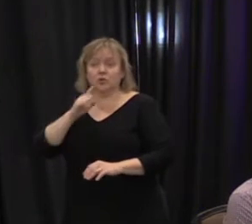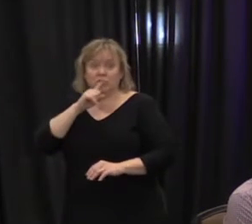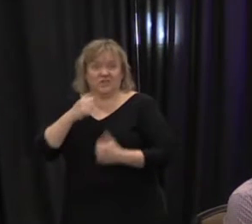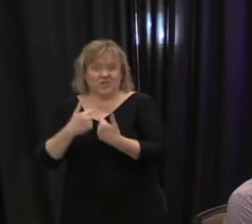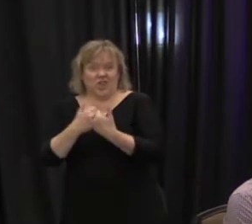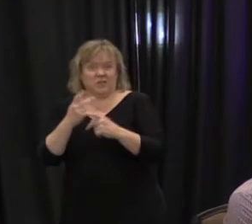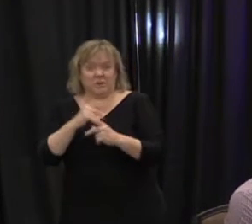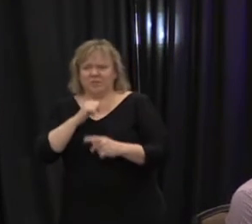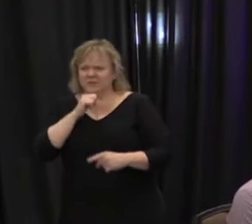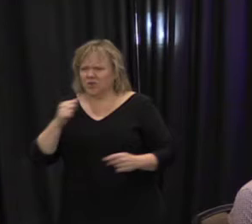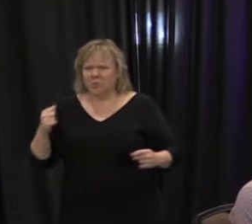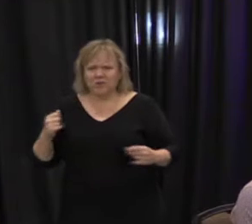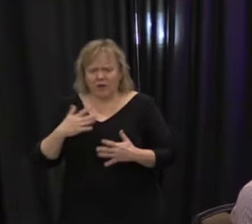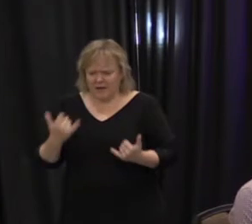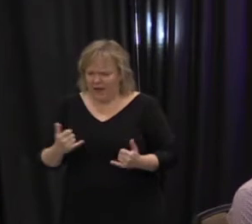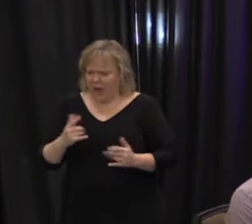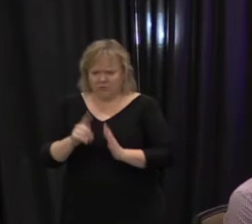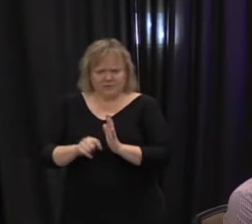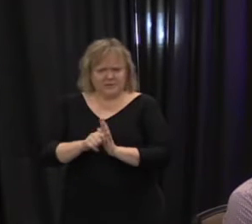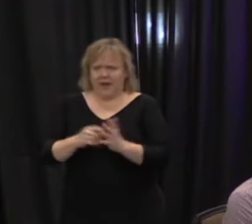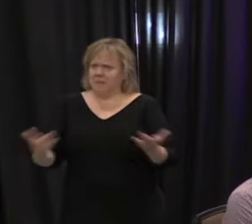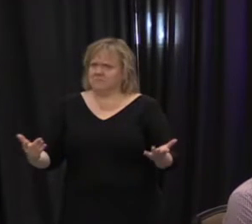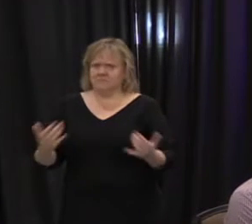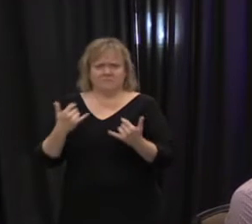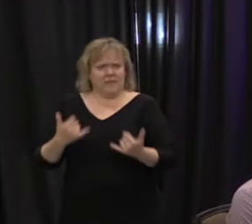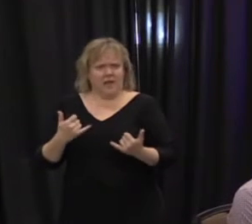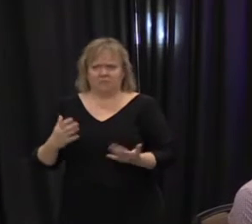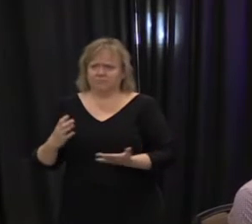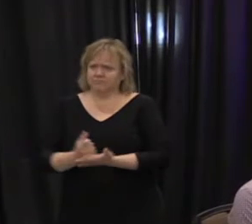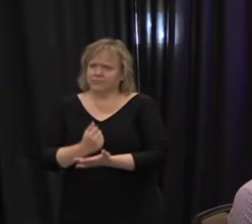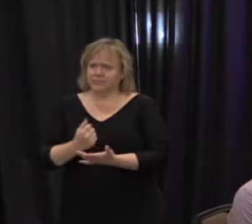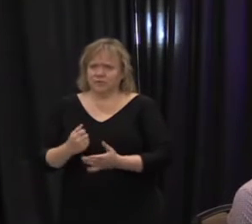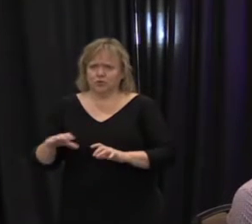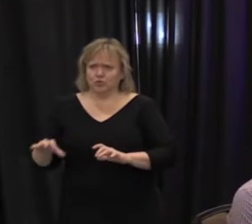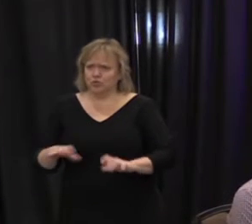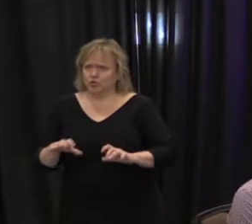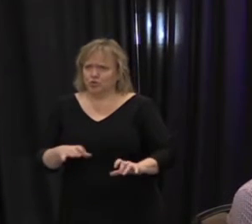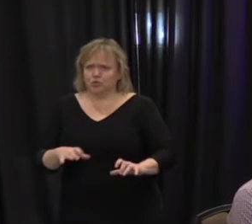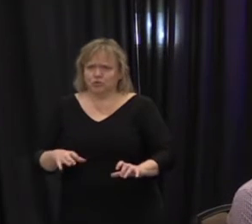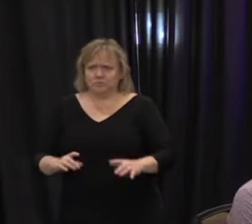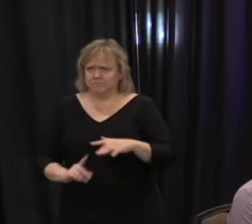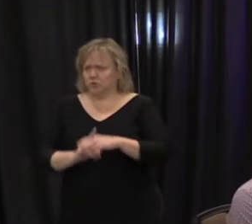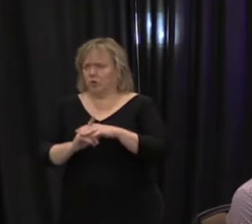people to be like, don't be afraid. This is the time, y'all. Like, this is the time to really show out.